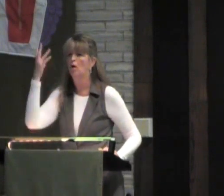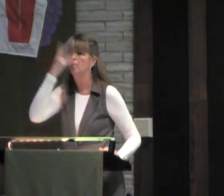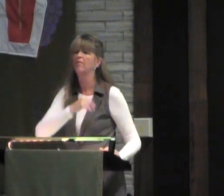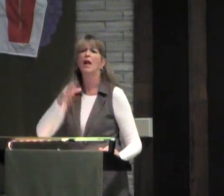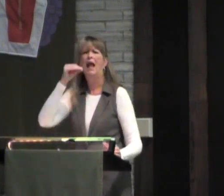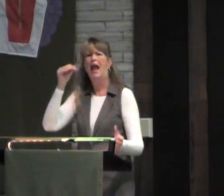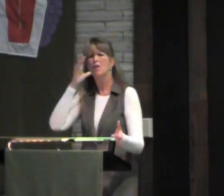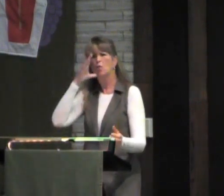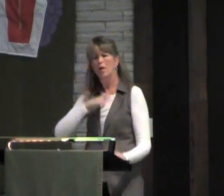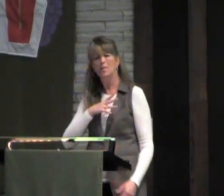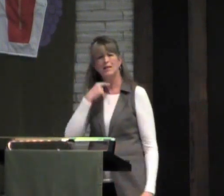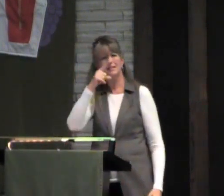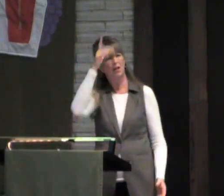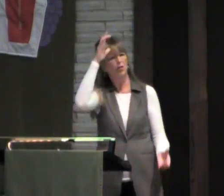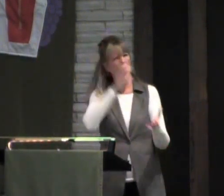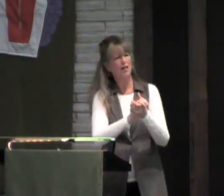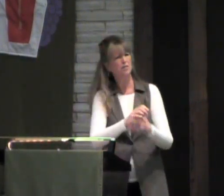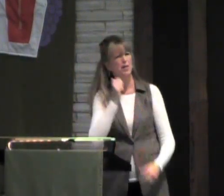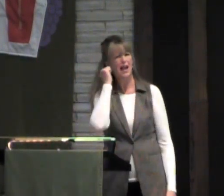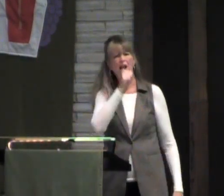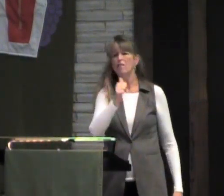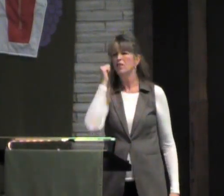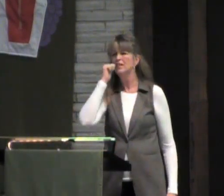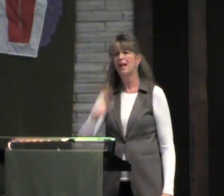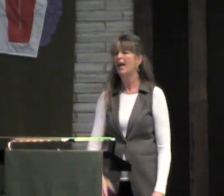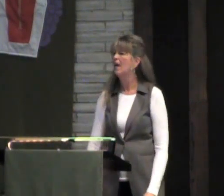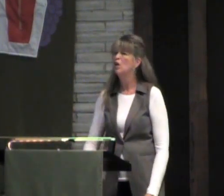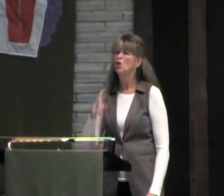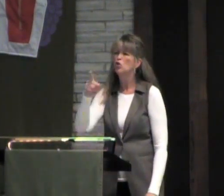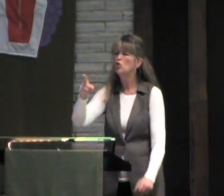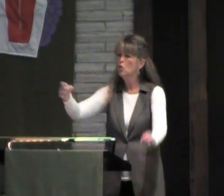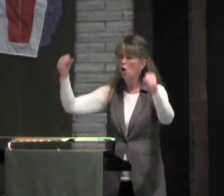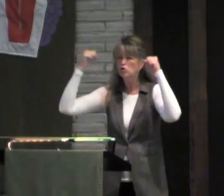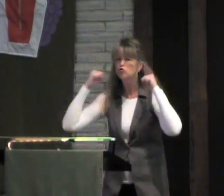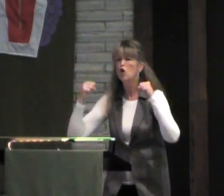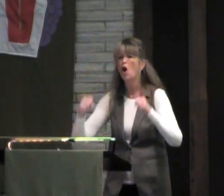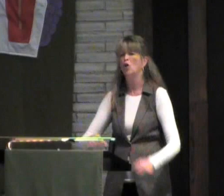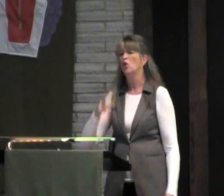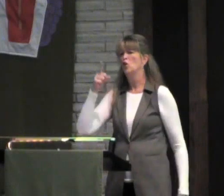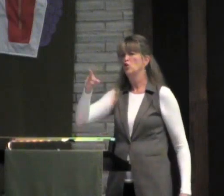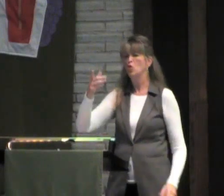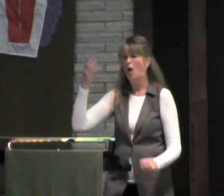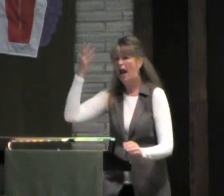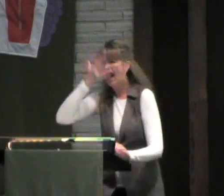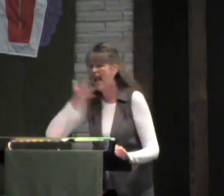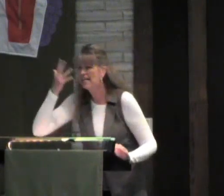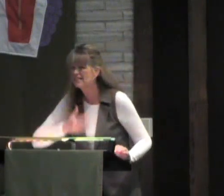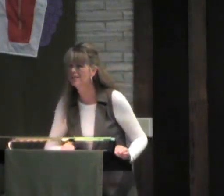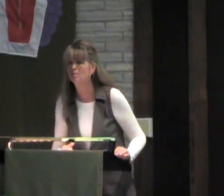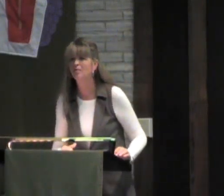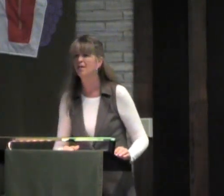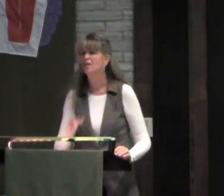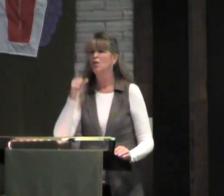You are beautiful. You are beautiful. Women need to hear that. And women, tell your husbands every day, you are strong, you are